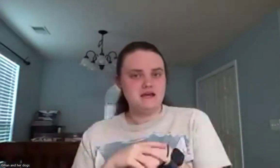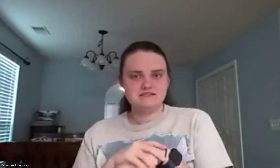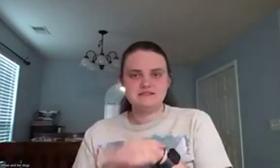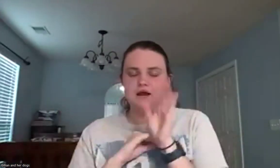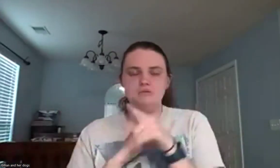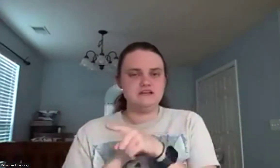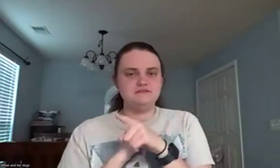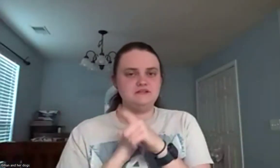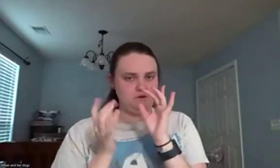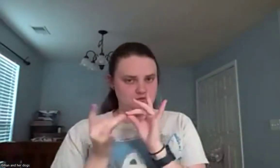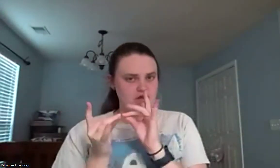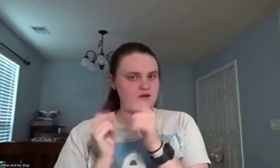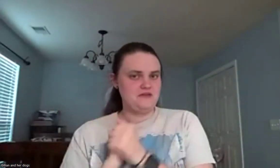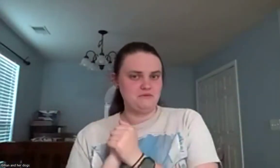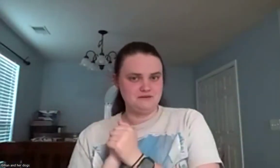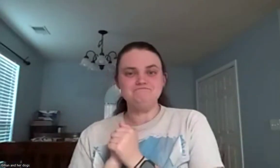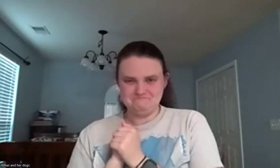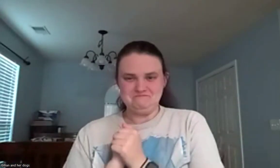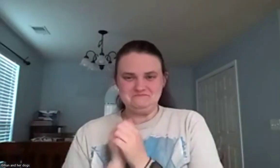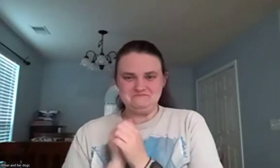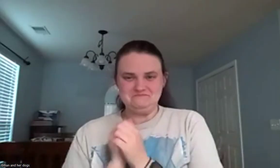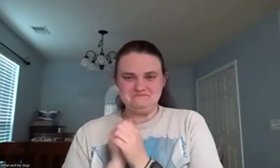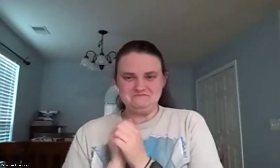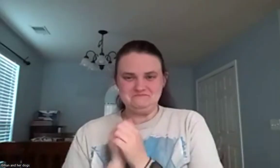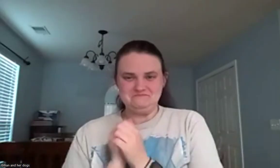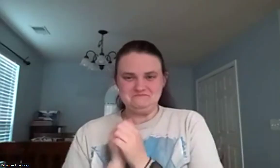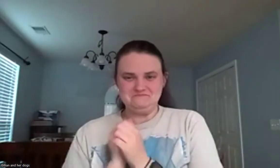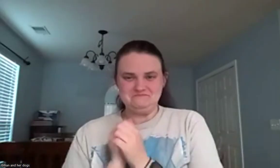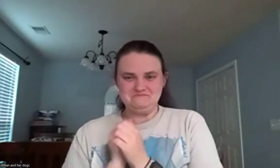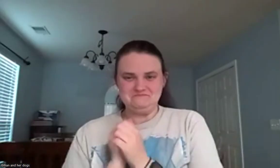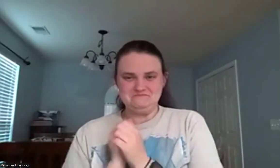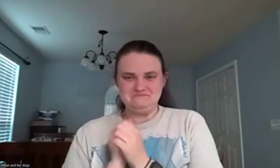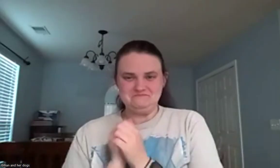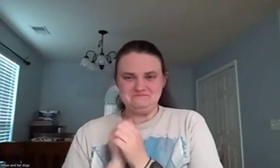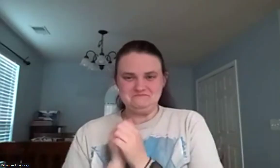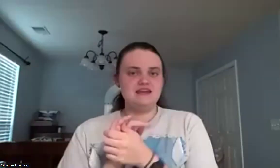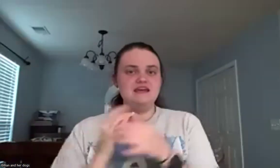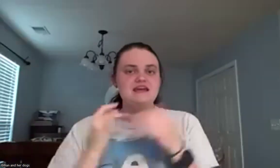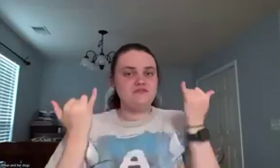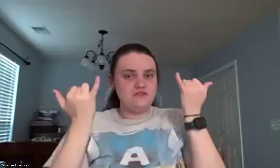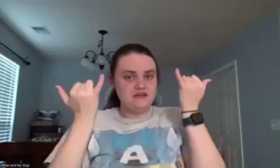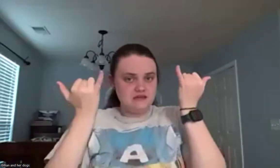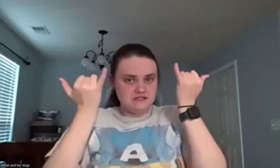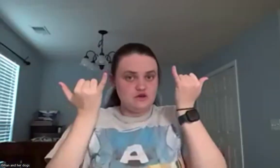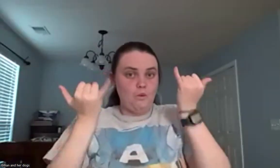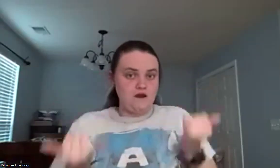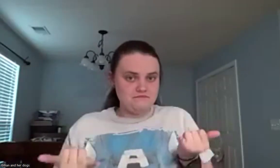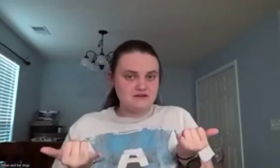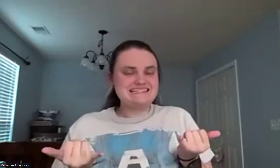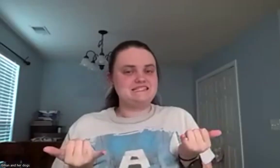Yes, and Okay. we won't talk about that. Okay. Thanks. So, like Danielle said, the one bounce is